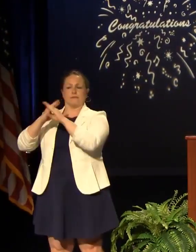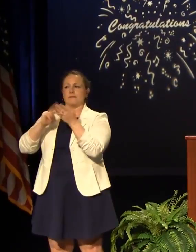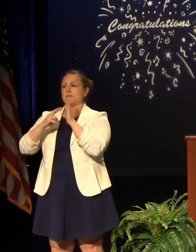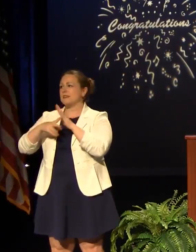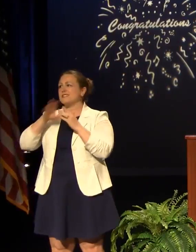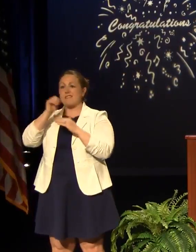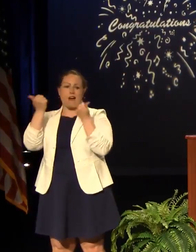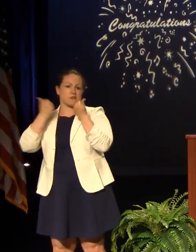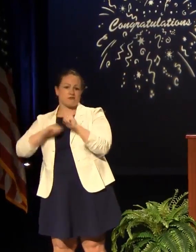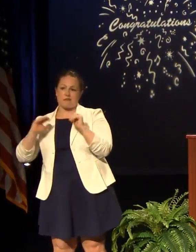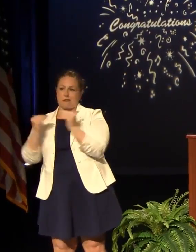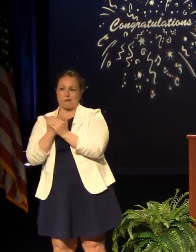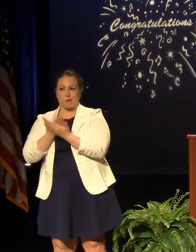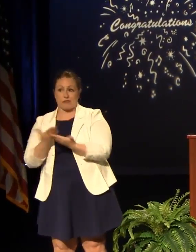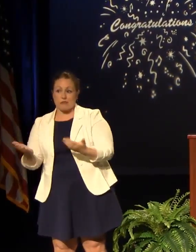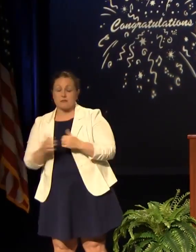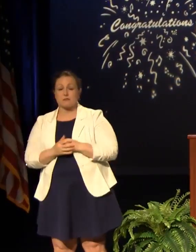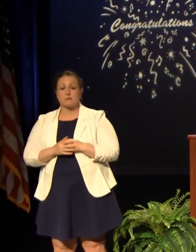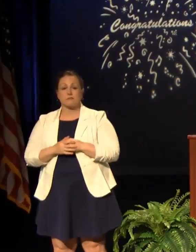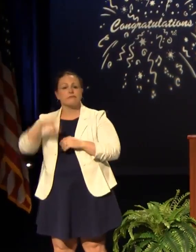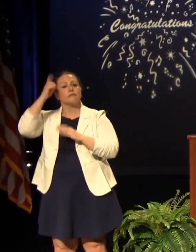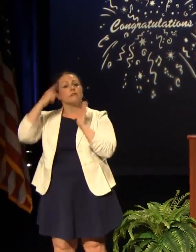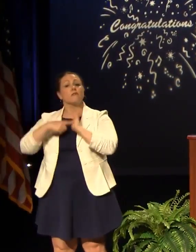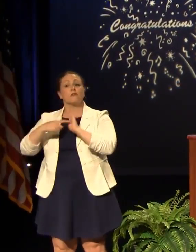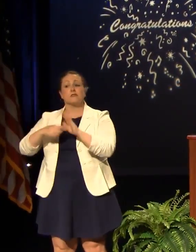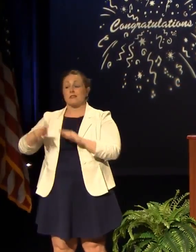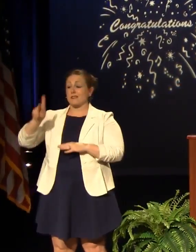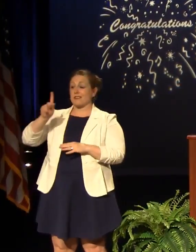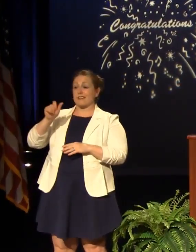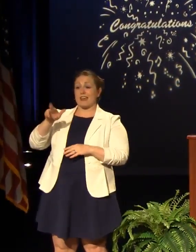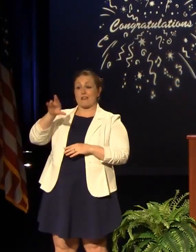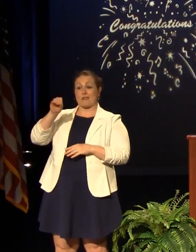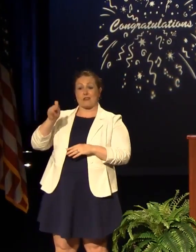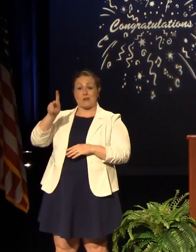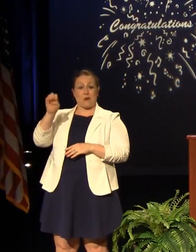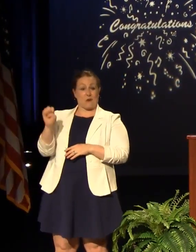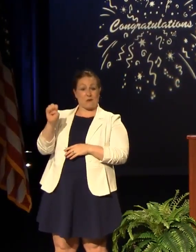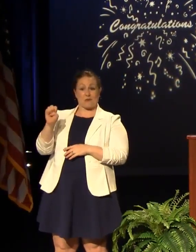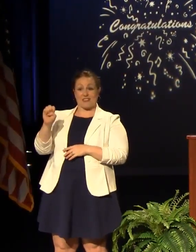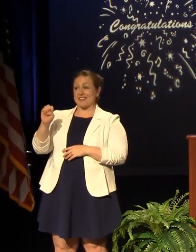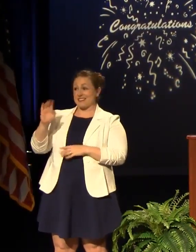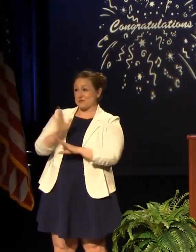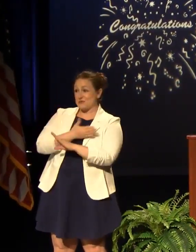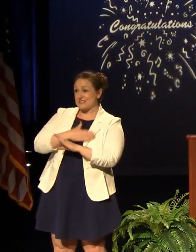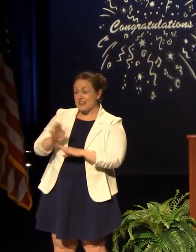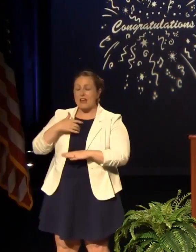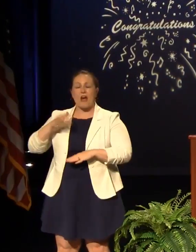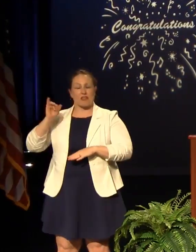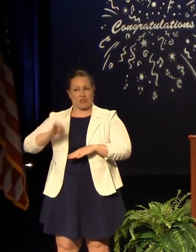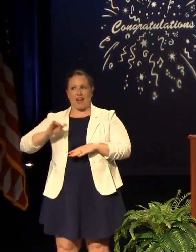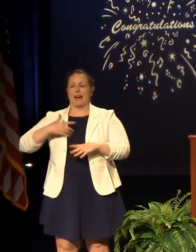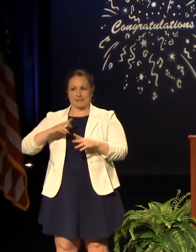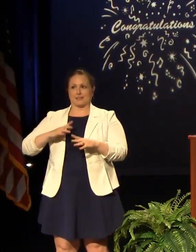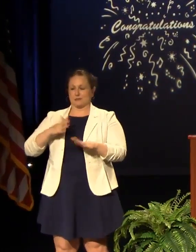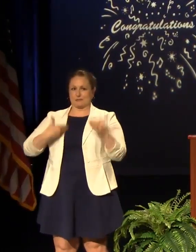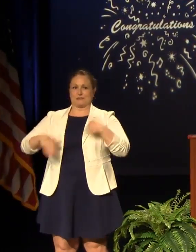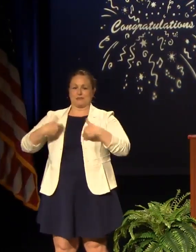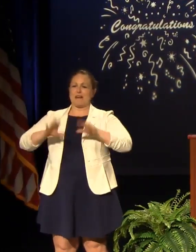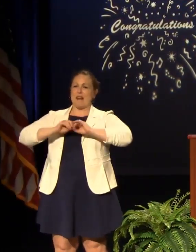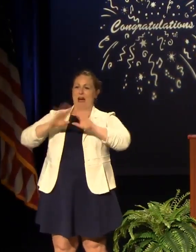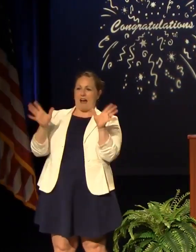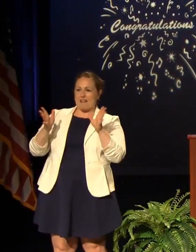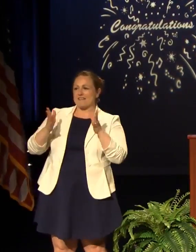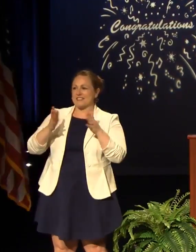passion. For example, I think karaoke is the perfect way to feel firsthand what letting go of fear and its inhibitions leads